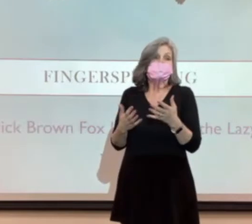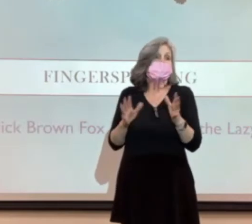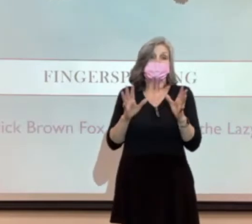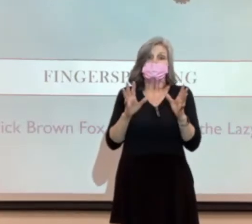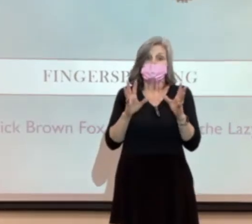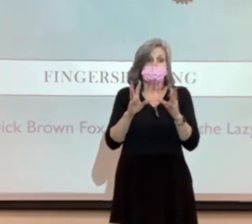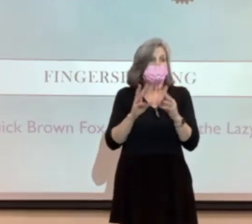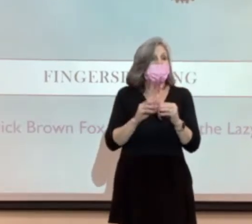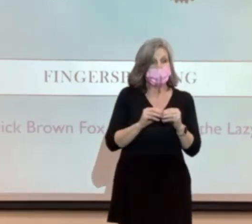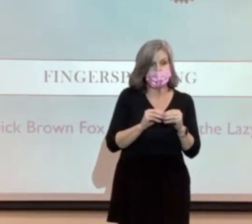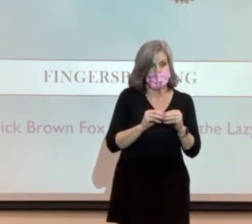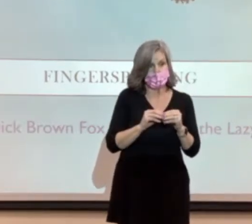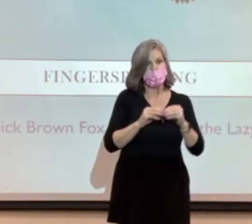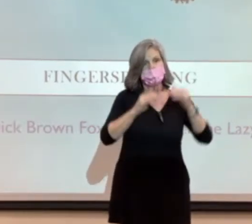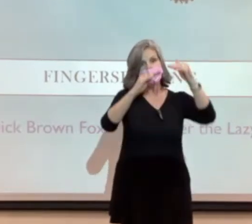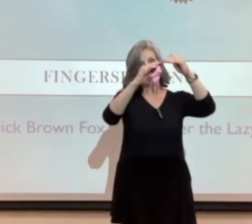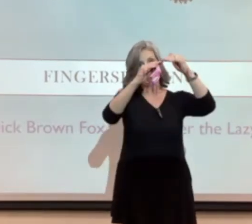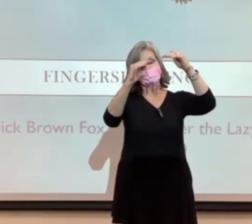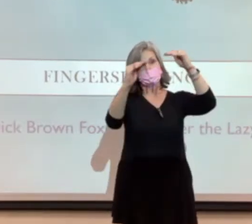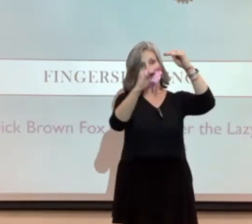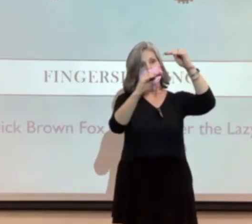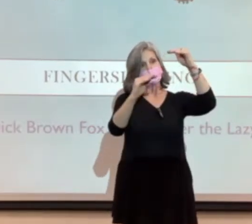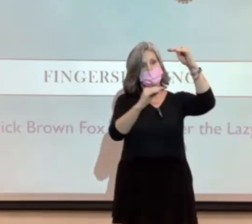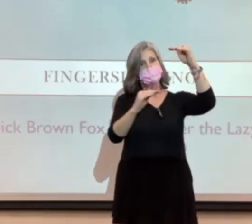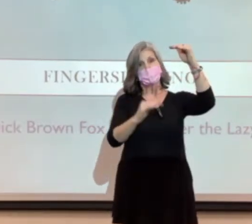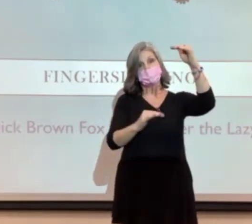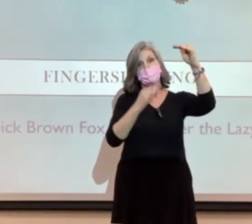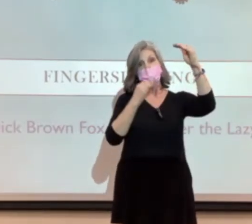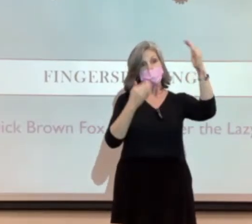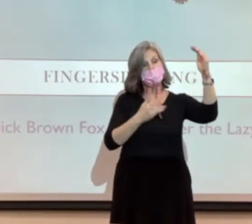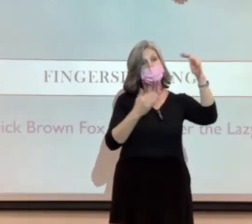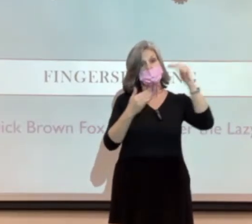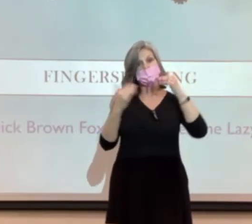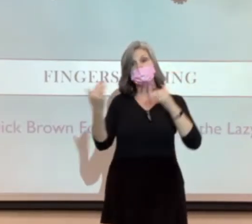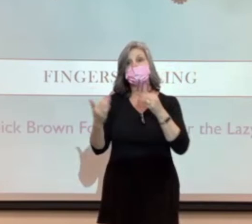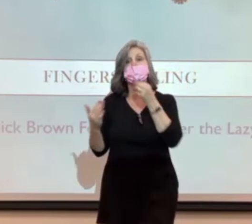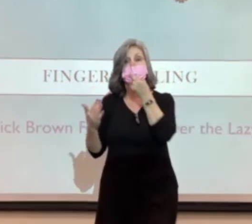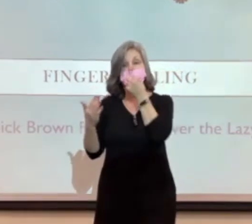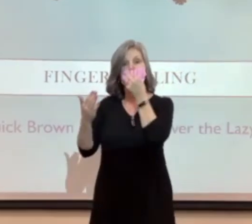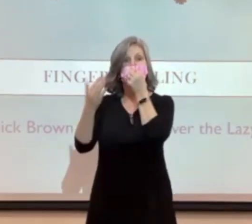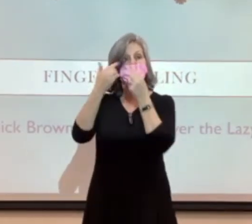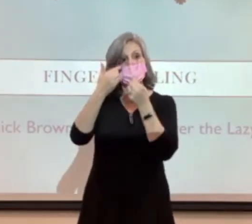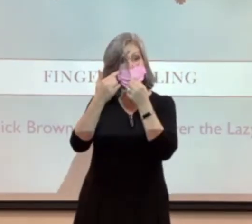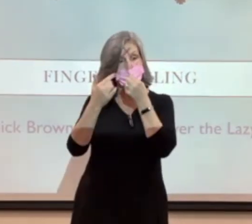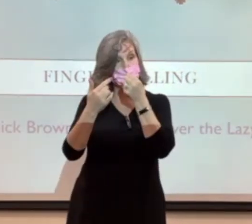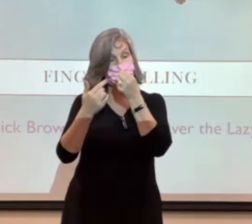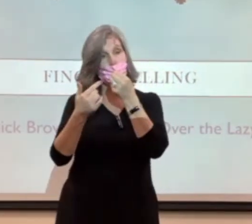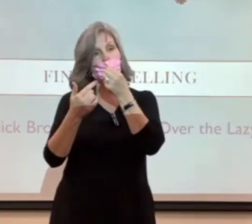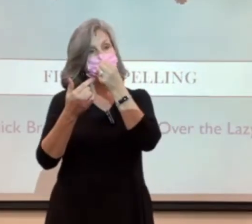be profoundly deaf. There are different, you know, grades of hearing loss, like there's different versions of vision loss. So if